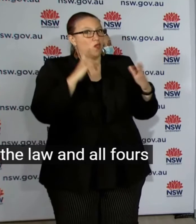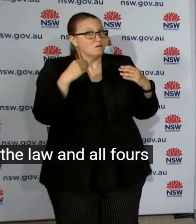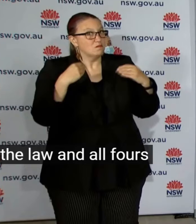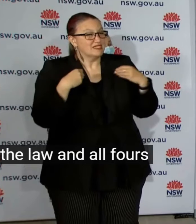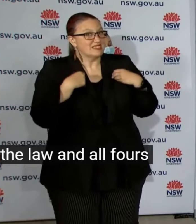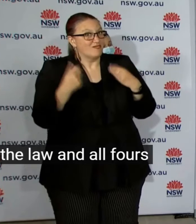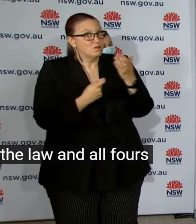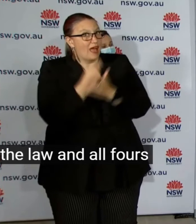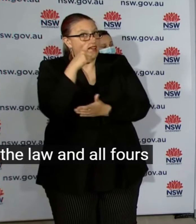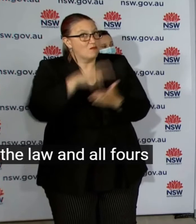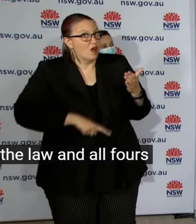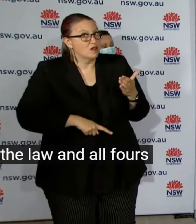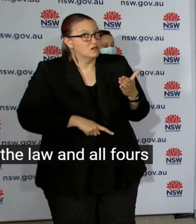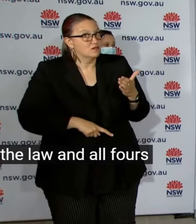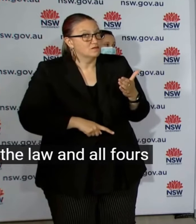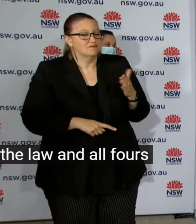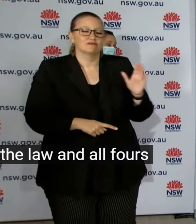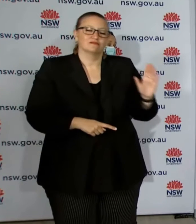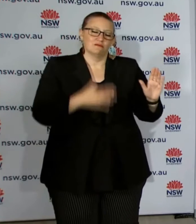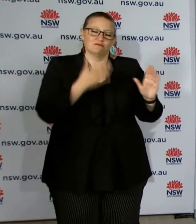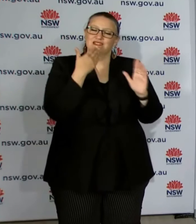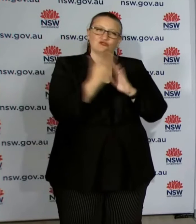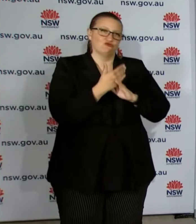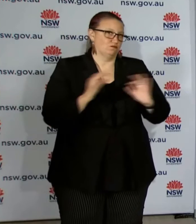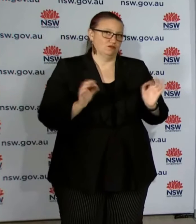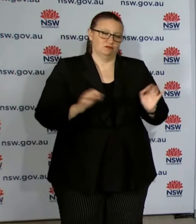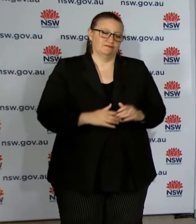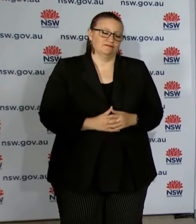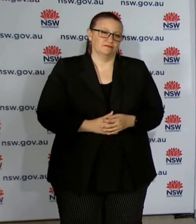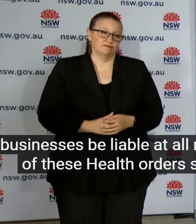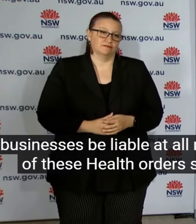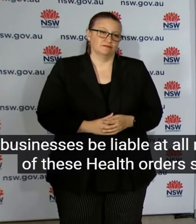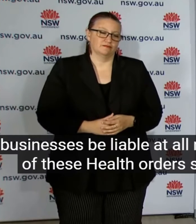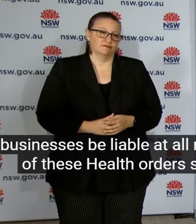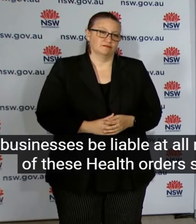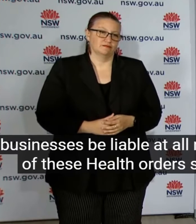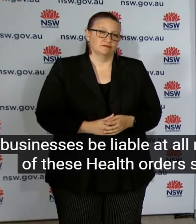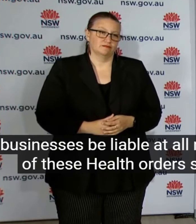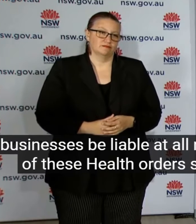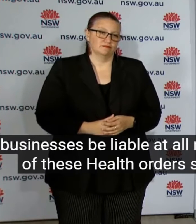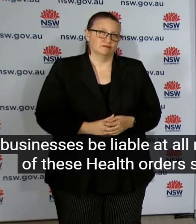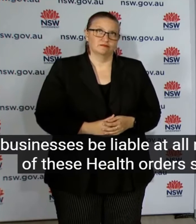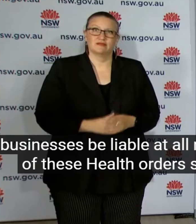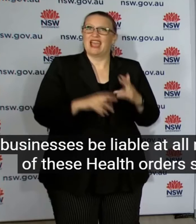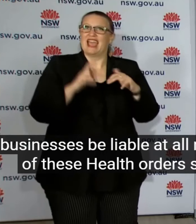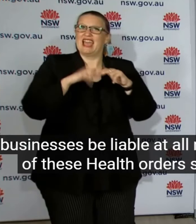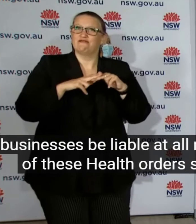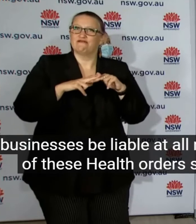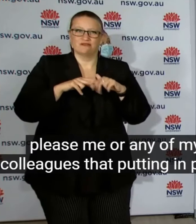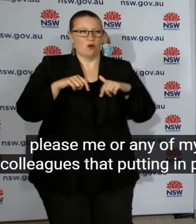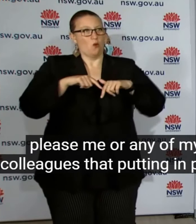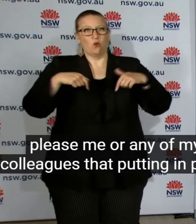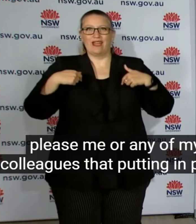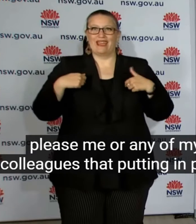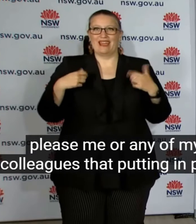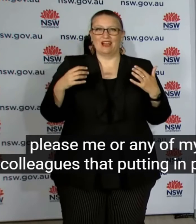Sorry. None of these health orders please me or any of my colleagues to have to put them in place. If we weren't in a 100-year pandemic, I'd